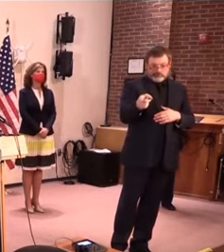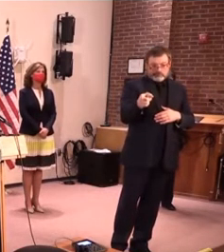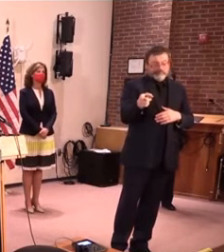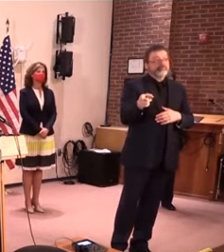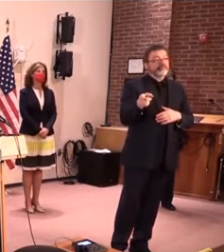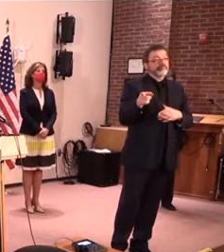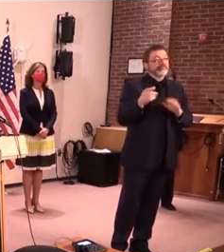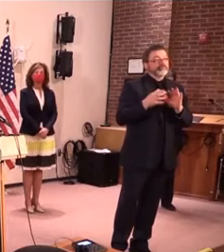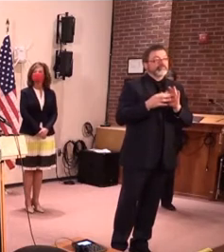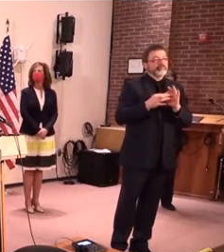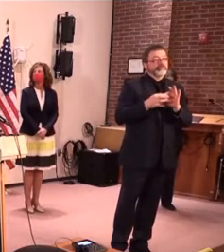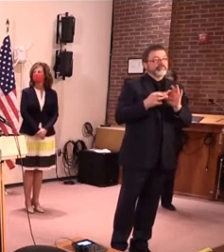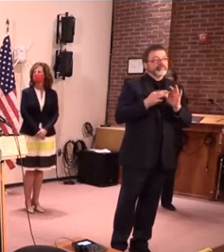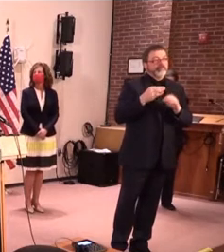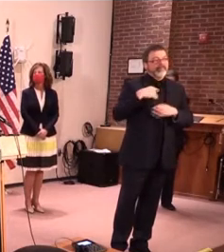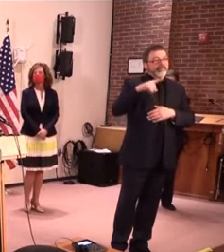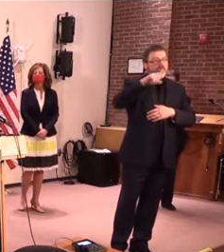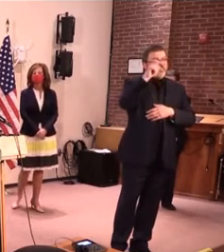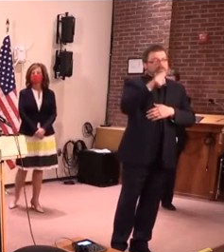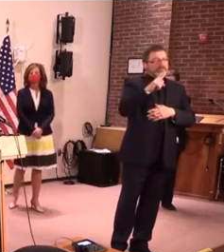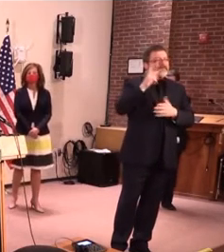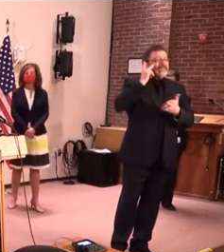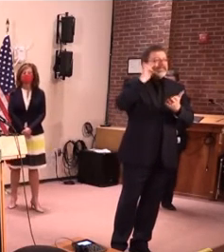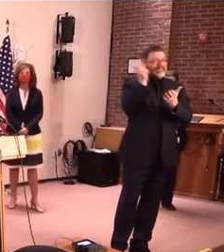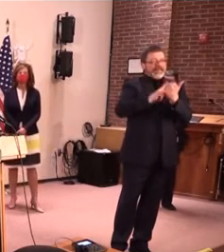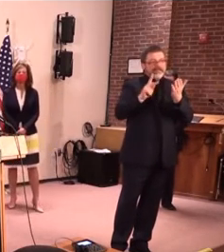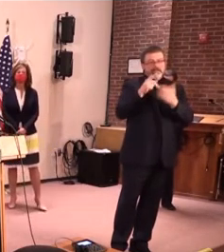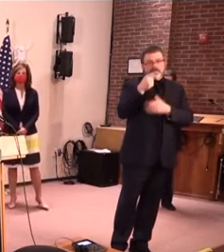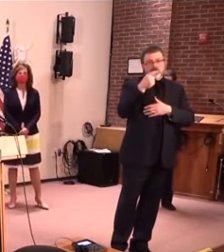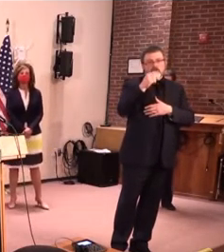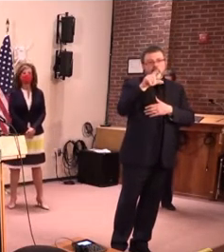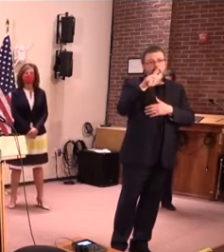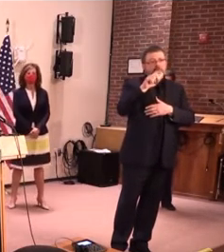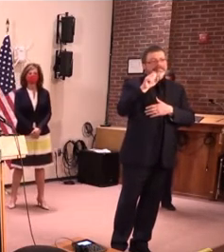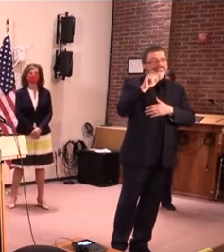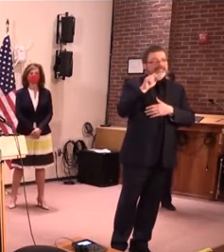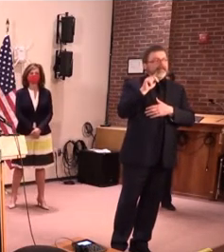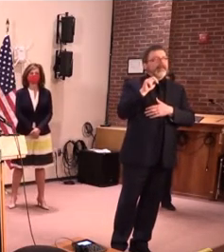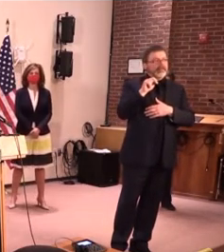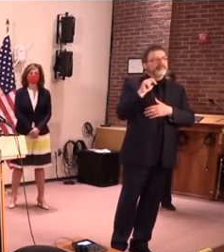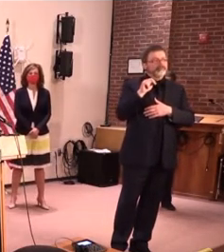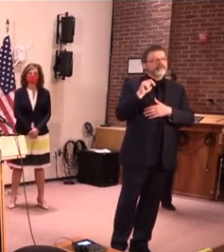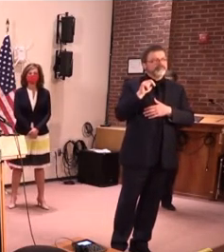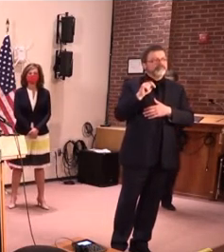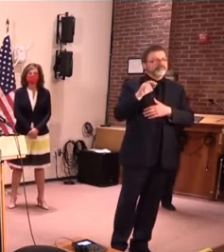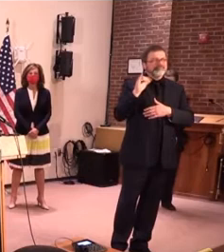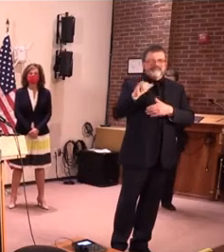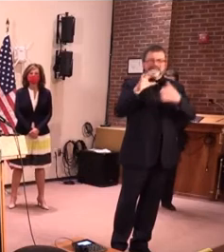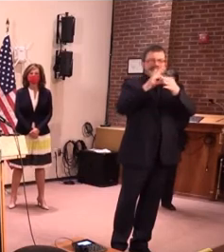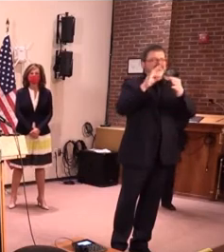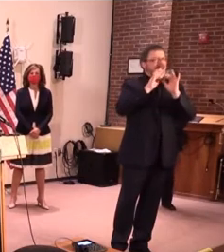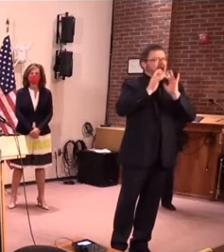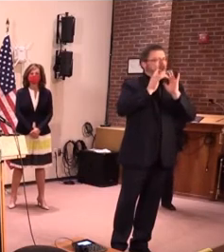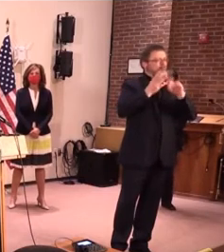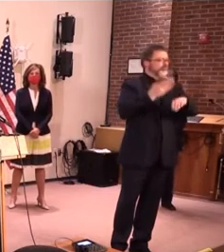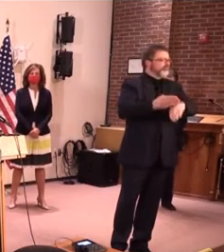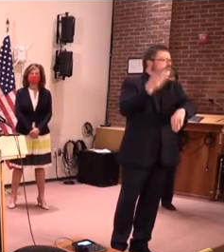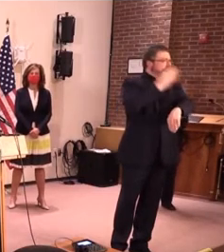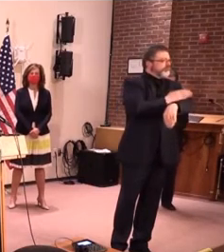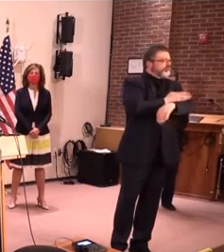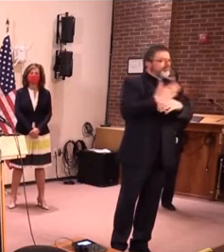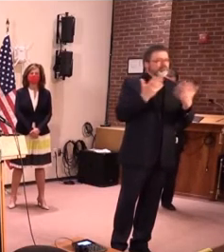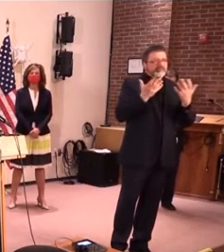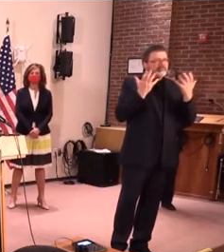Secretary Goldstein. Could you please tell me more about this broadband plan? I'm wondering how much money is involved and what it's going to be used for,